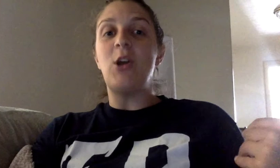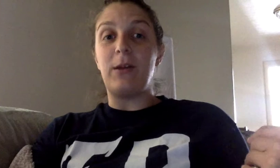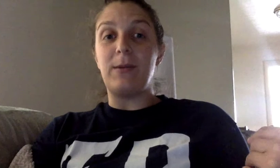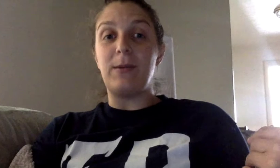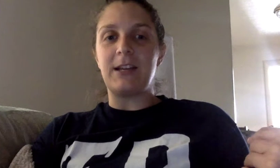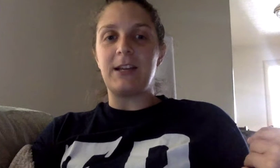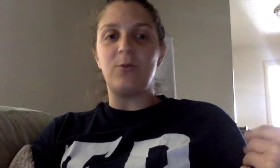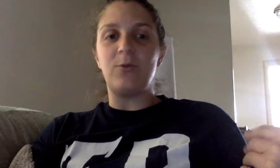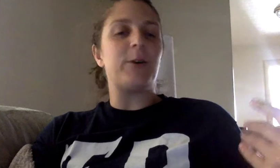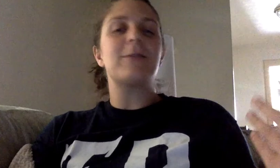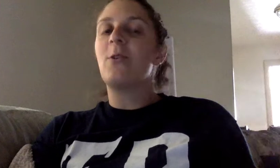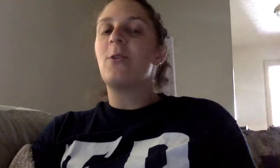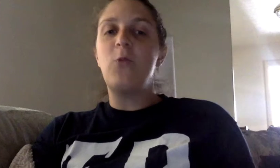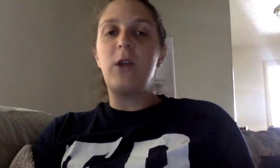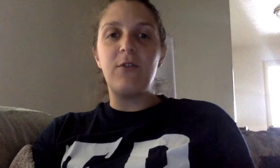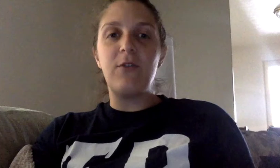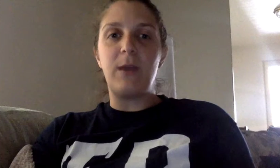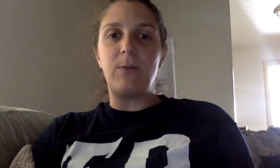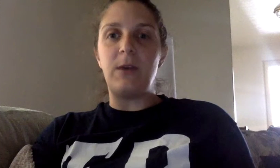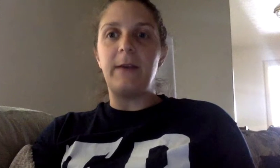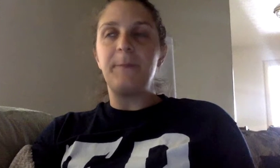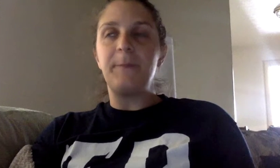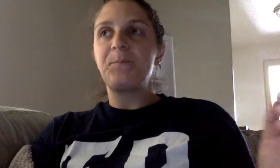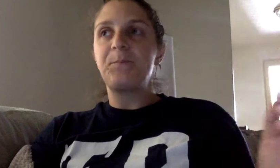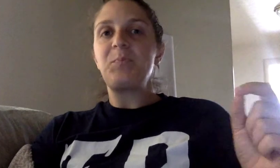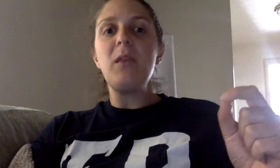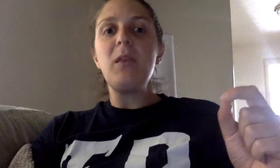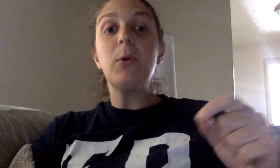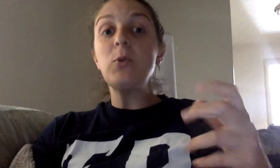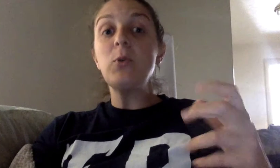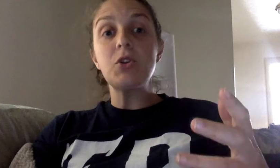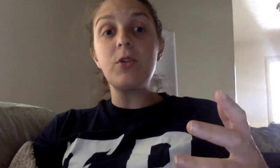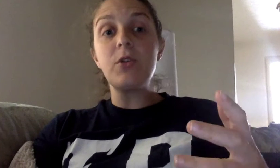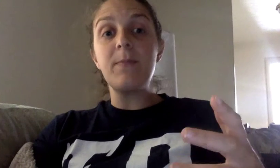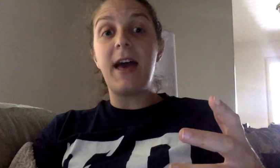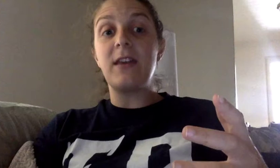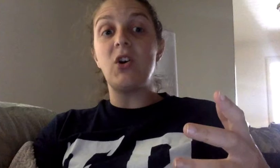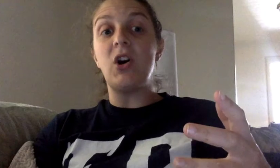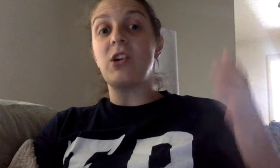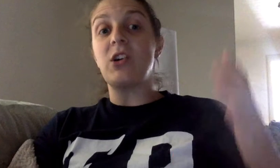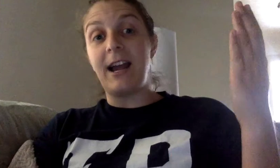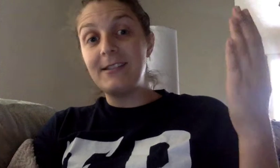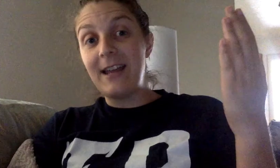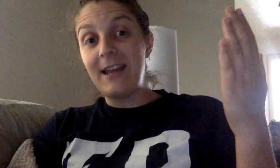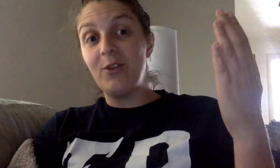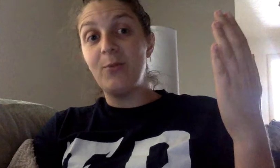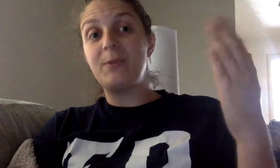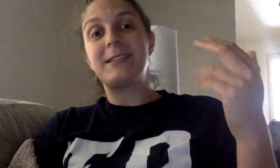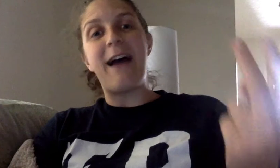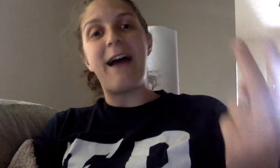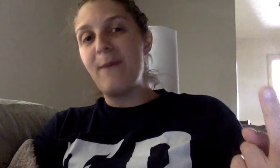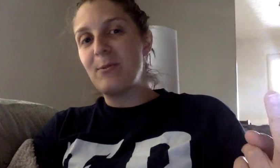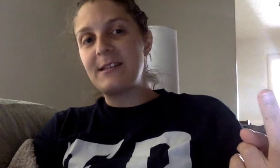my schedule or whatever it may be. But reassure them that there are signs to help, staff members to